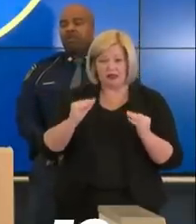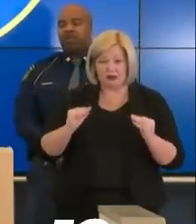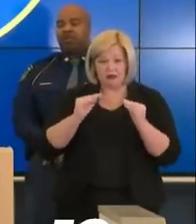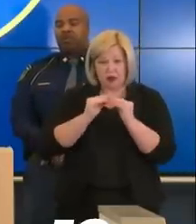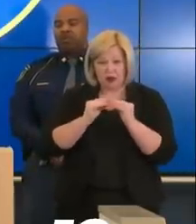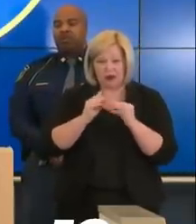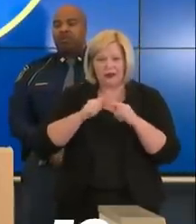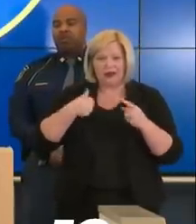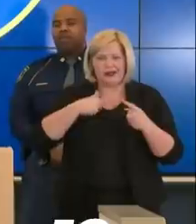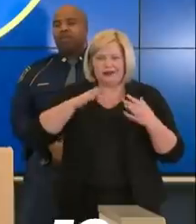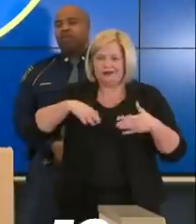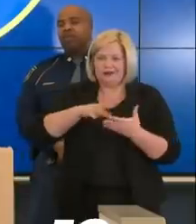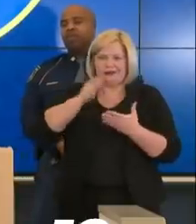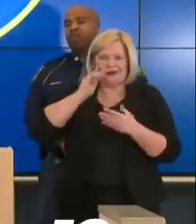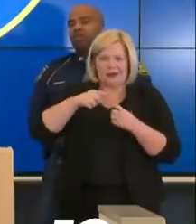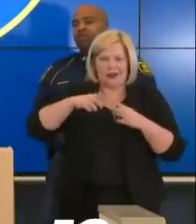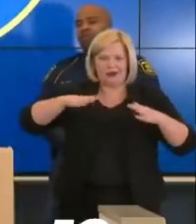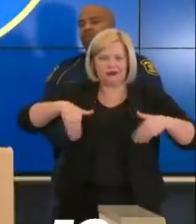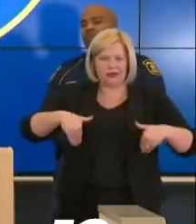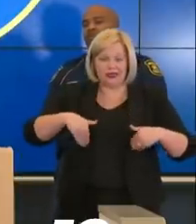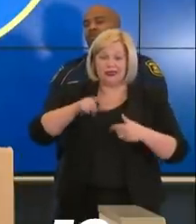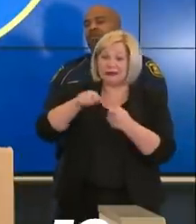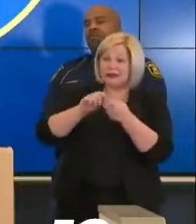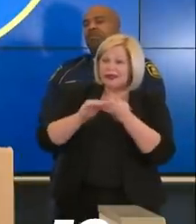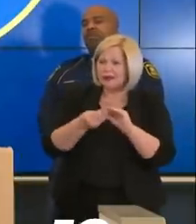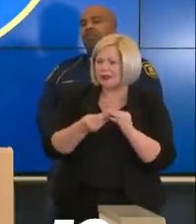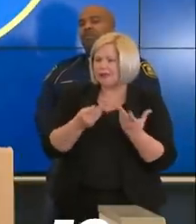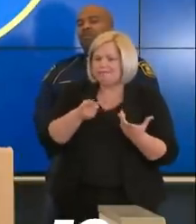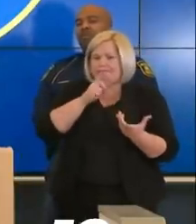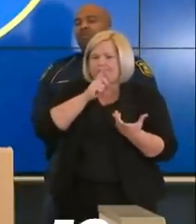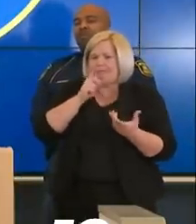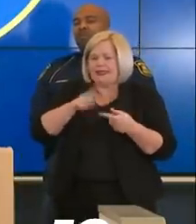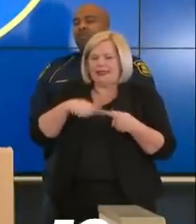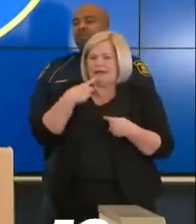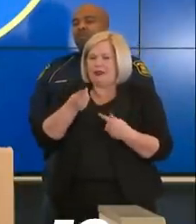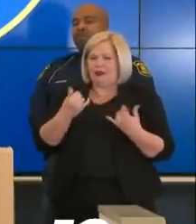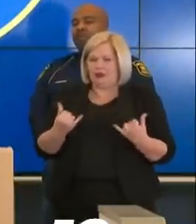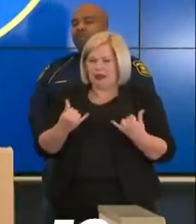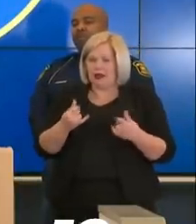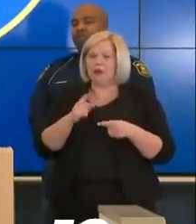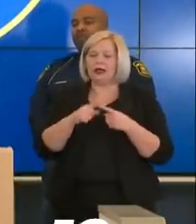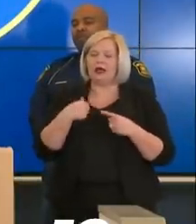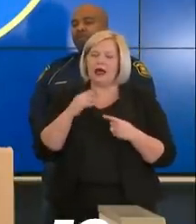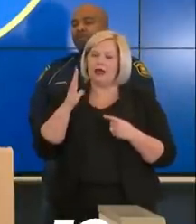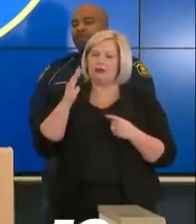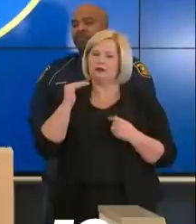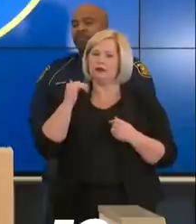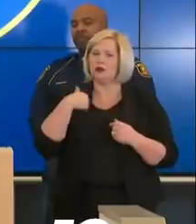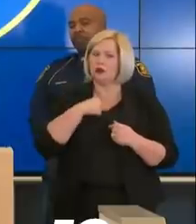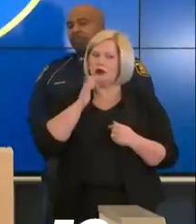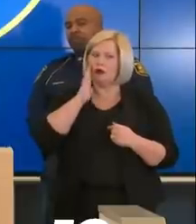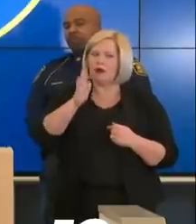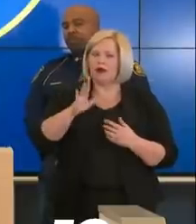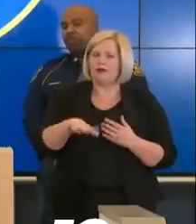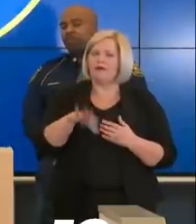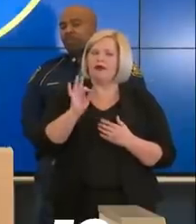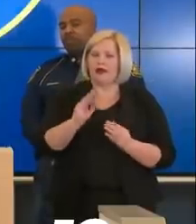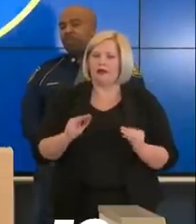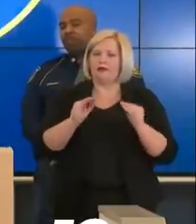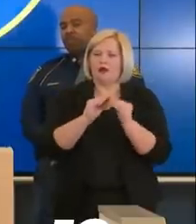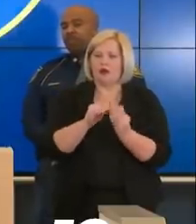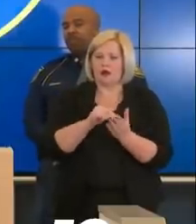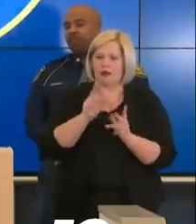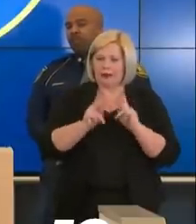don't know about yet. I don't know of a specific number. I can't give you that estimate at this time, but I do expect us to find more cases, and